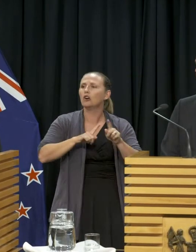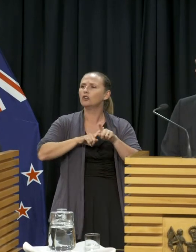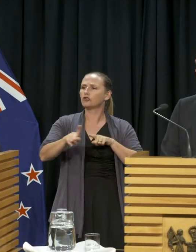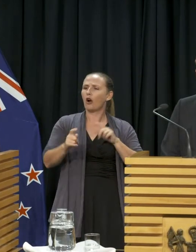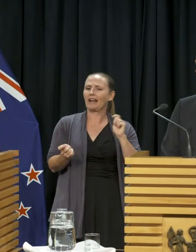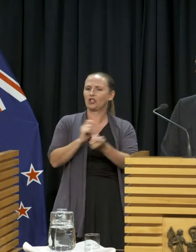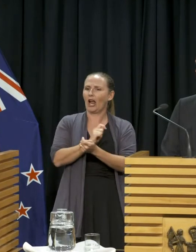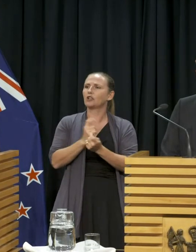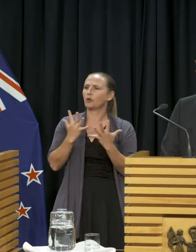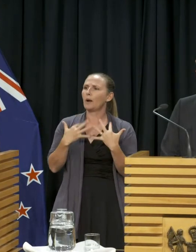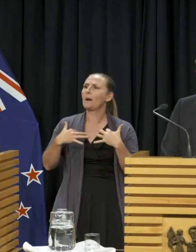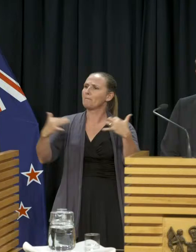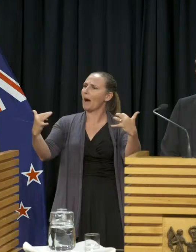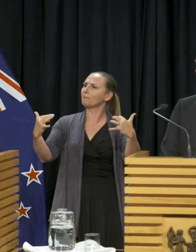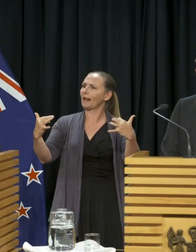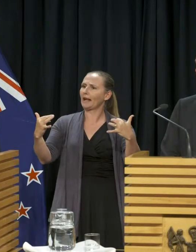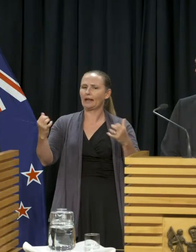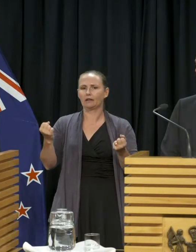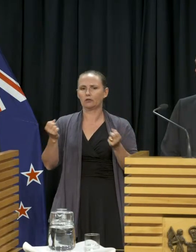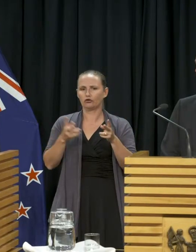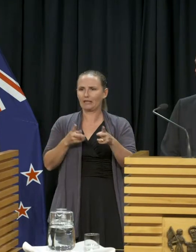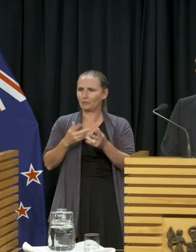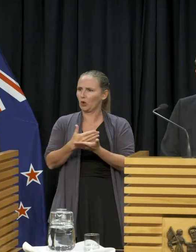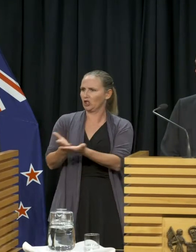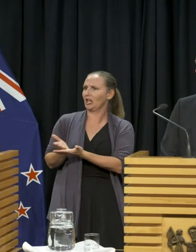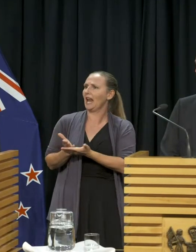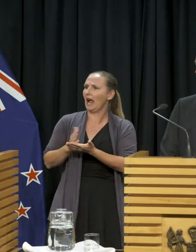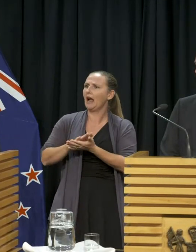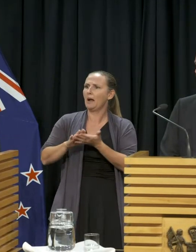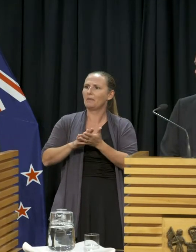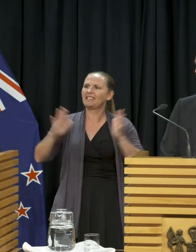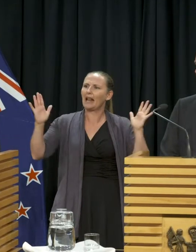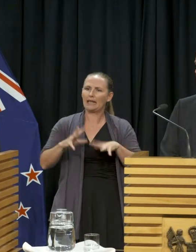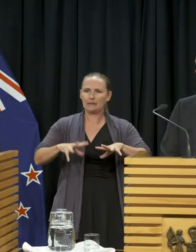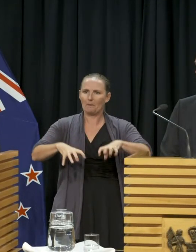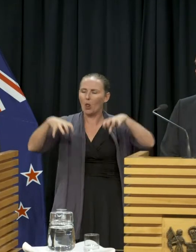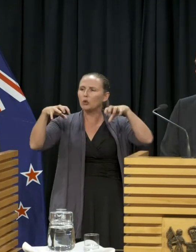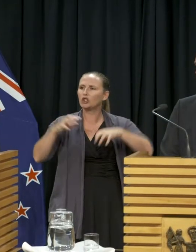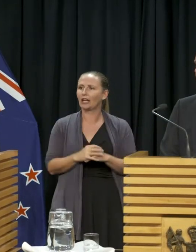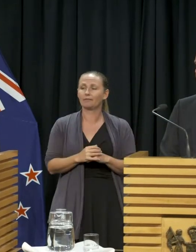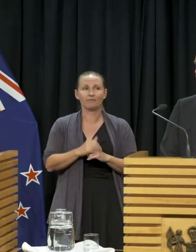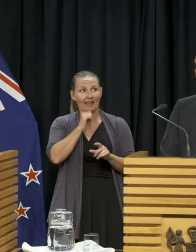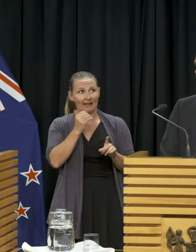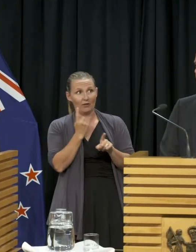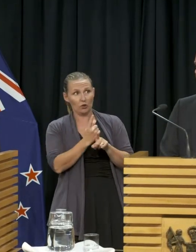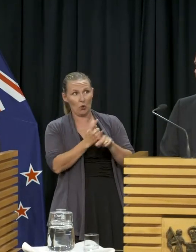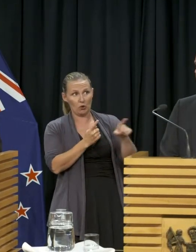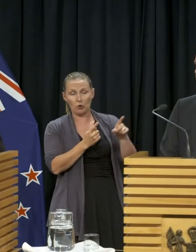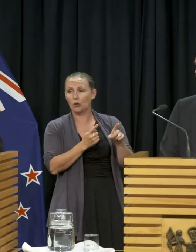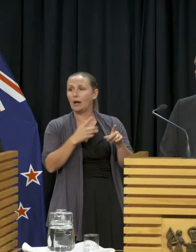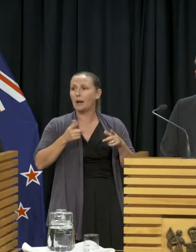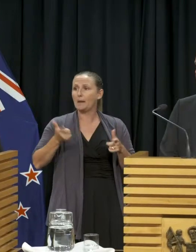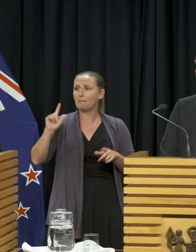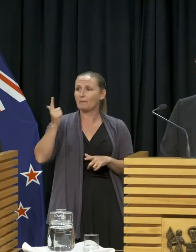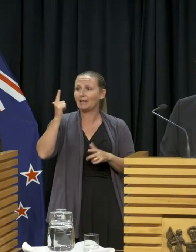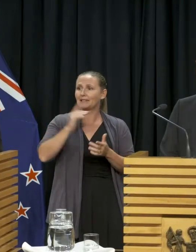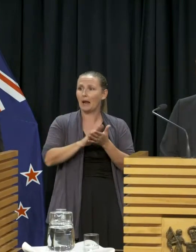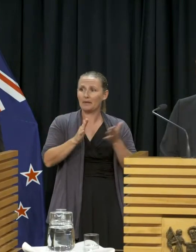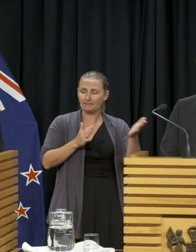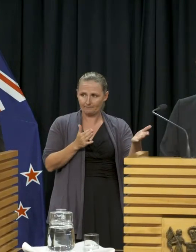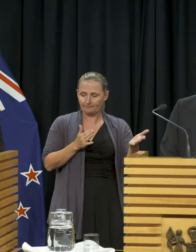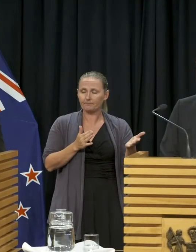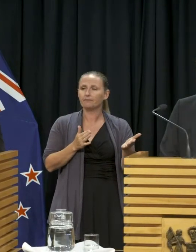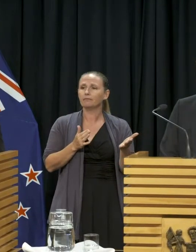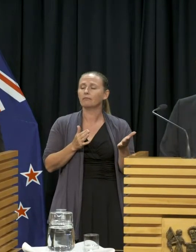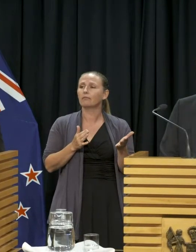transport to our carbon emissions. So I think if you talk to Minister Wood in particular, there is a significant work program that's going on in